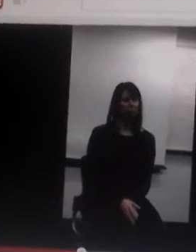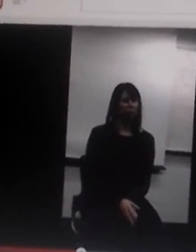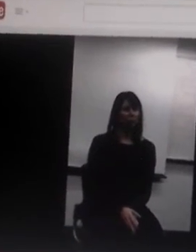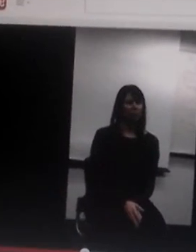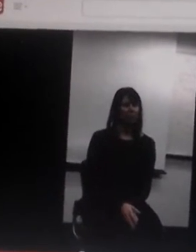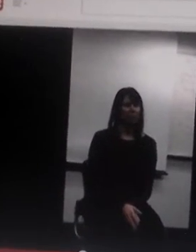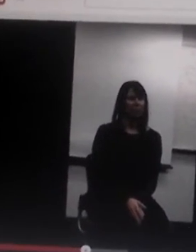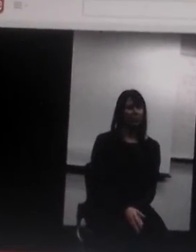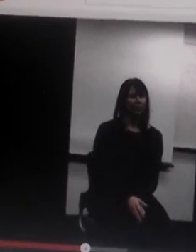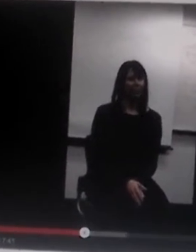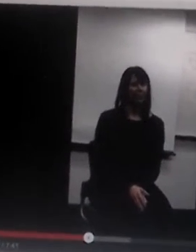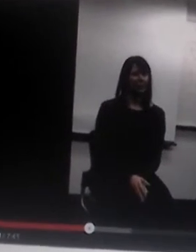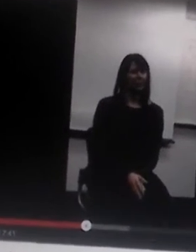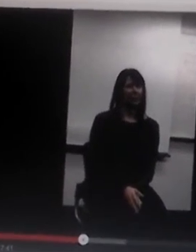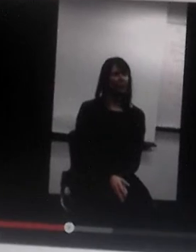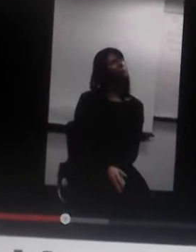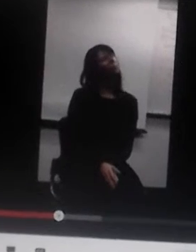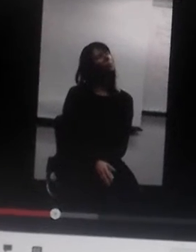my head.